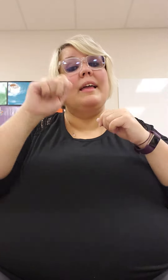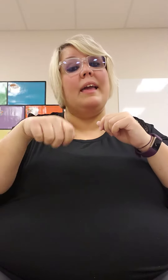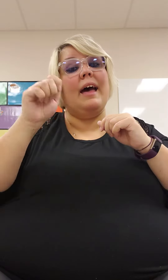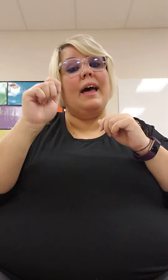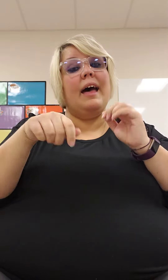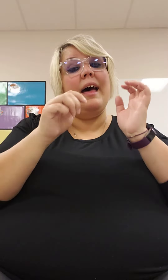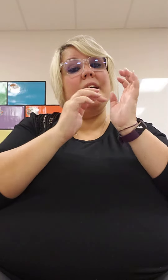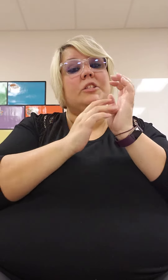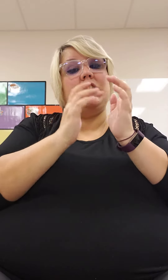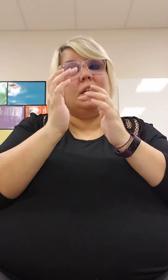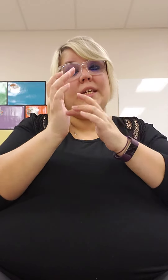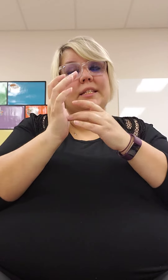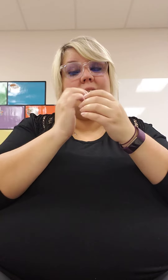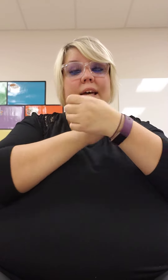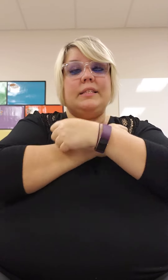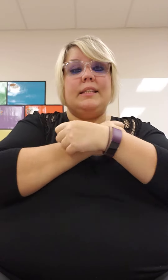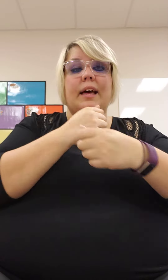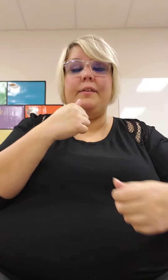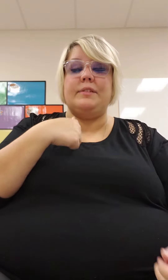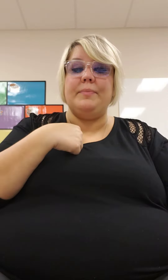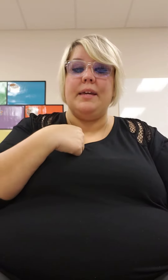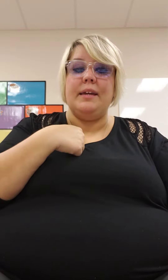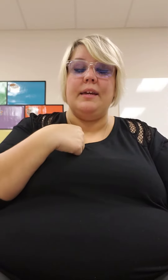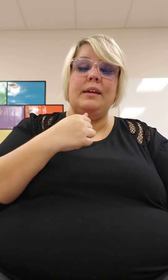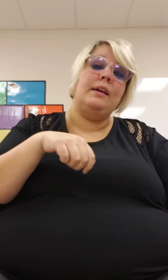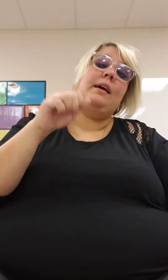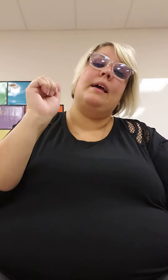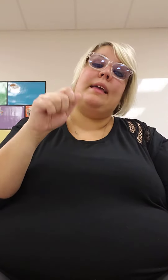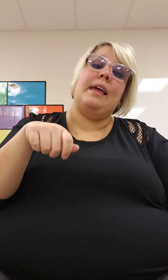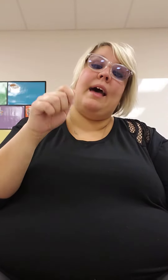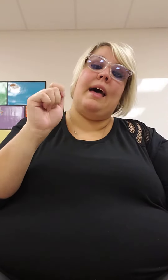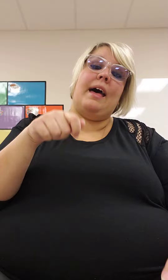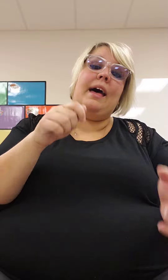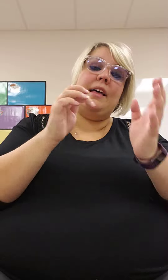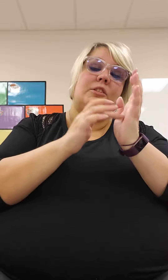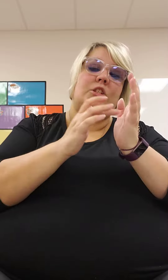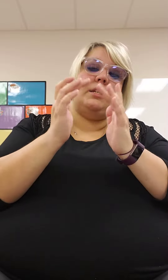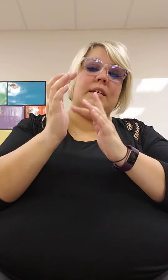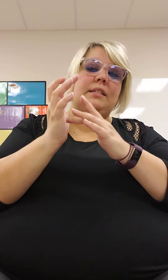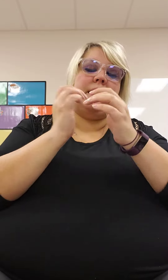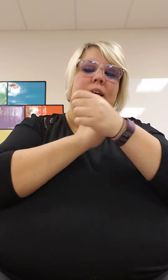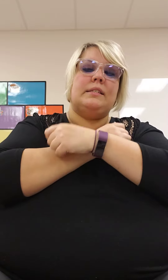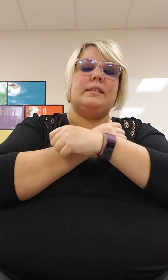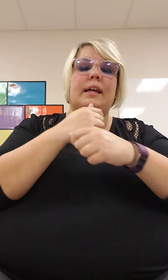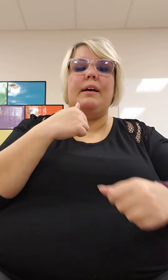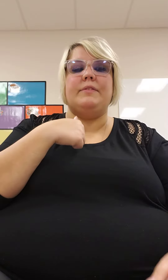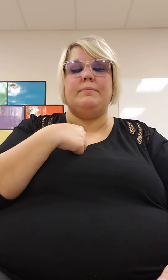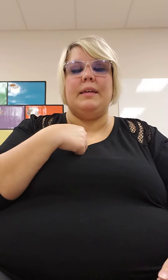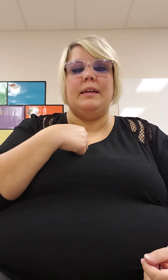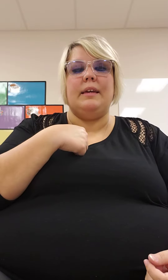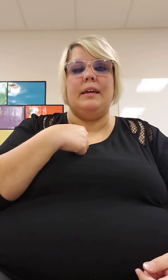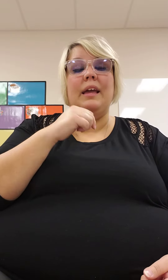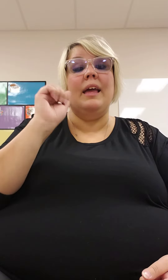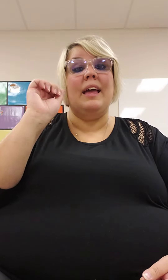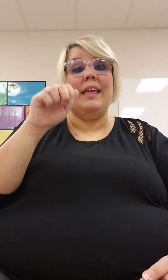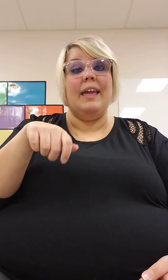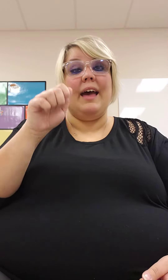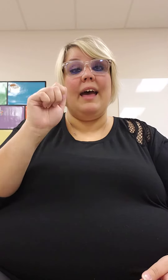Yes, Jesus loves me, yes, Jesus loves me, yes,